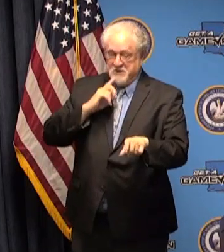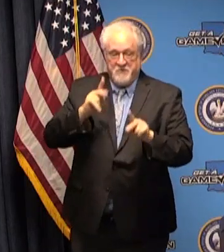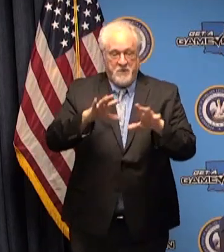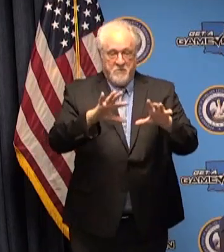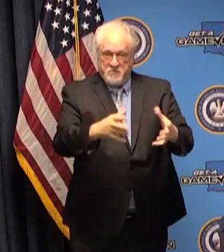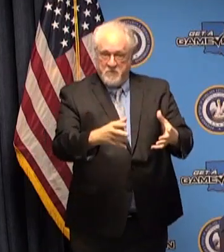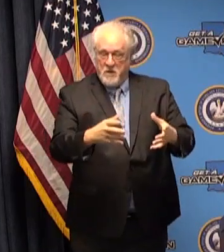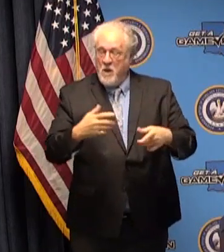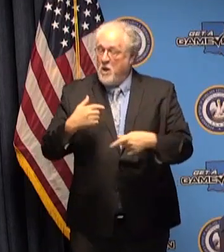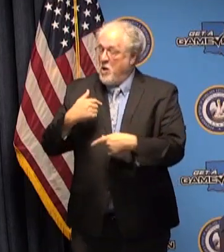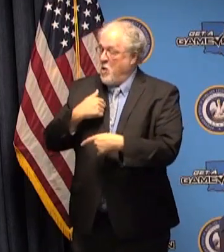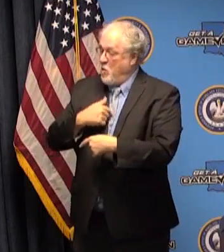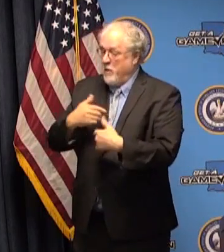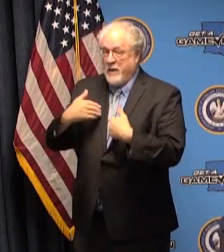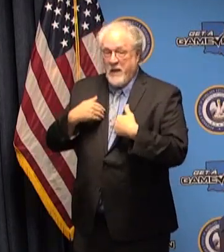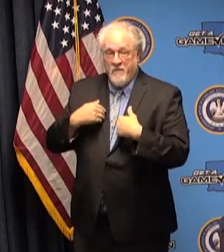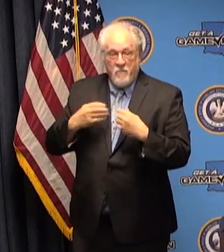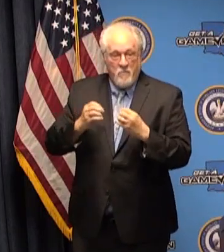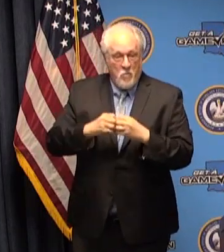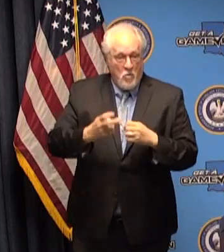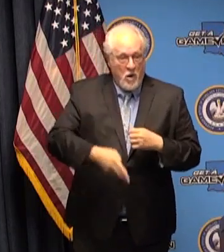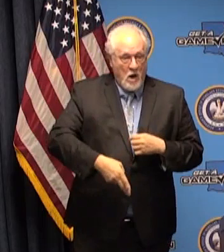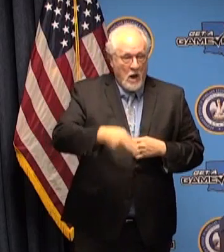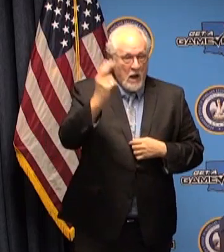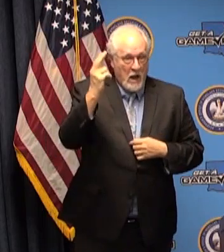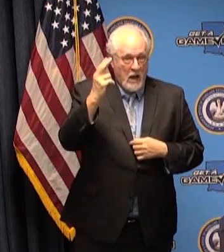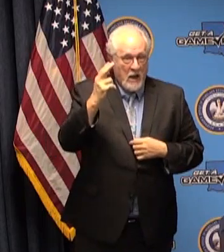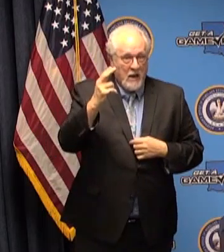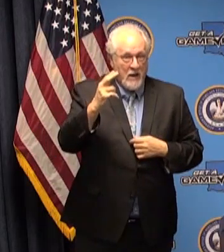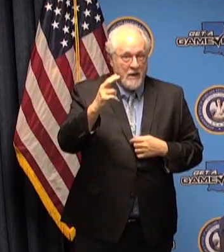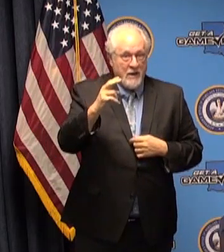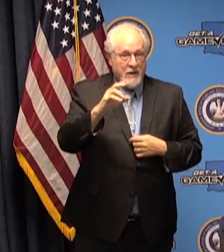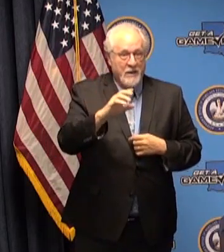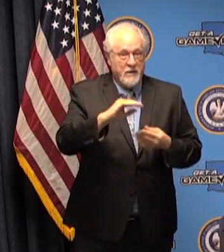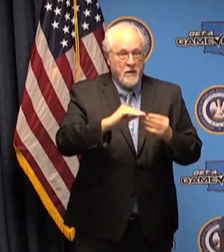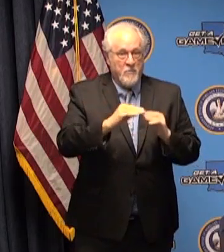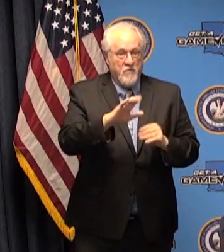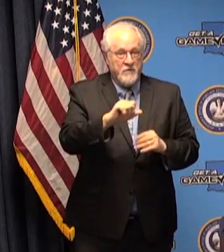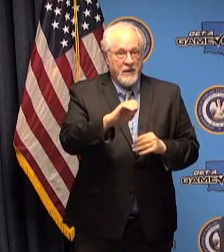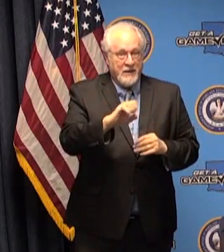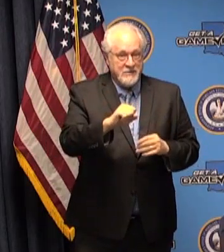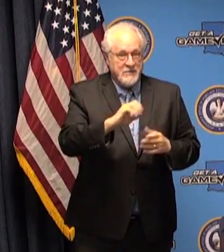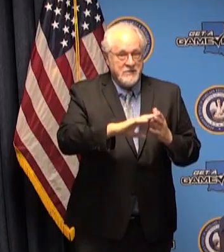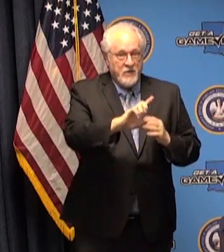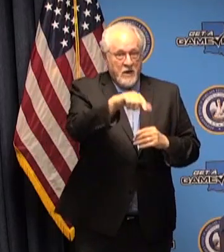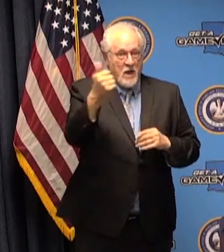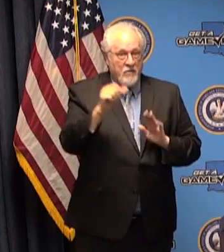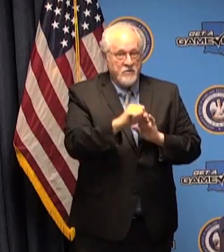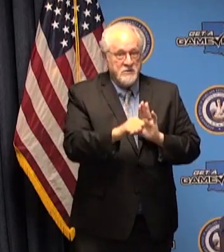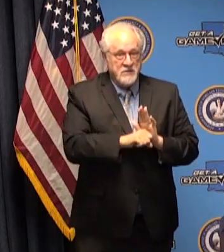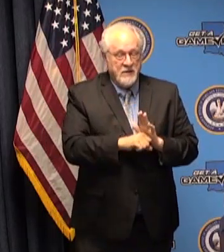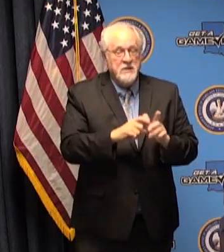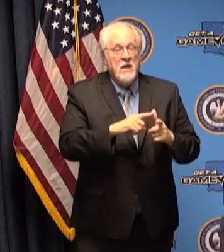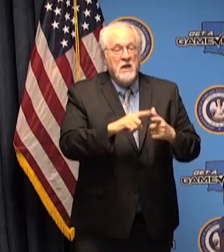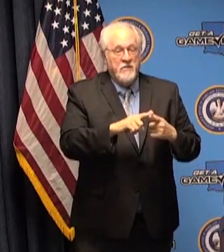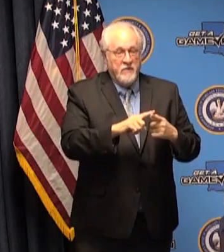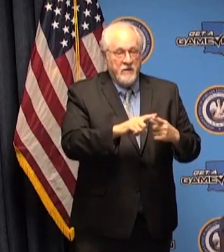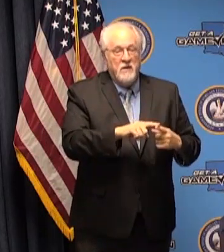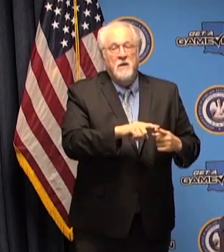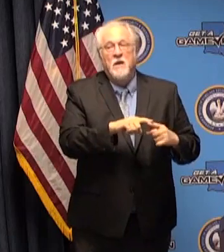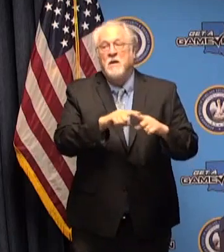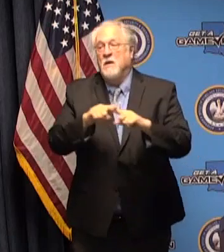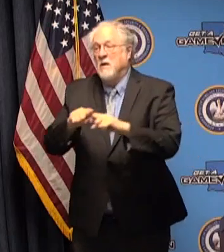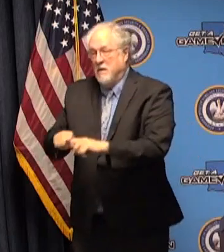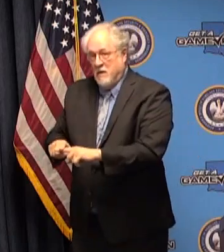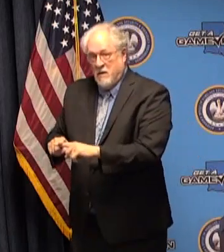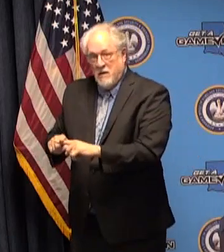And if we have a higher per capita number of cases, than other states, then we're also at greater